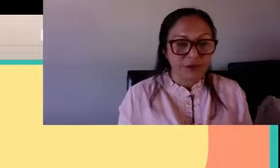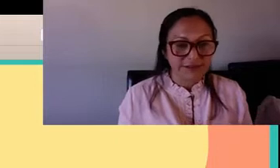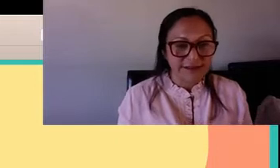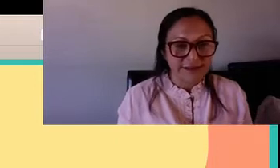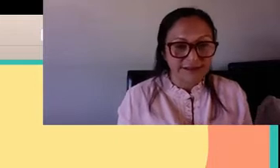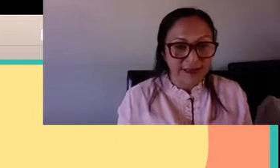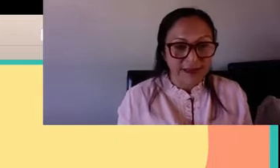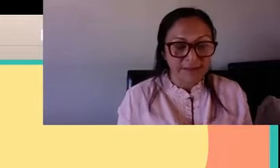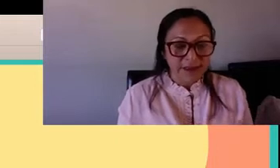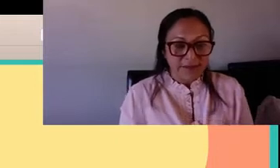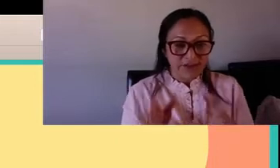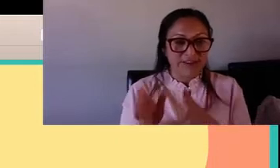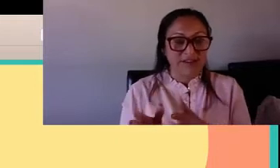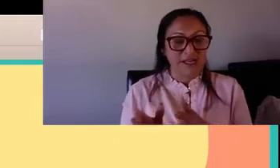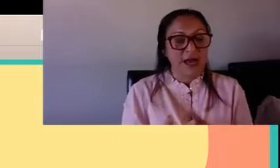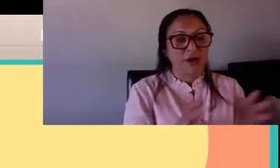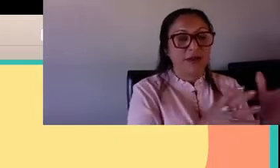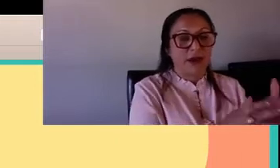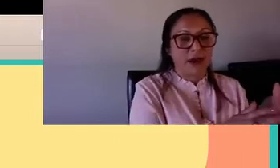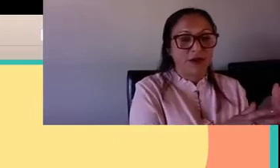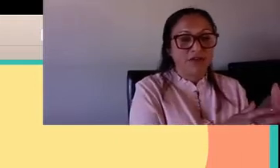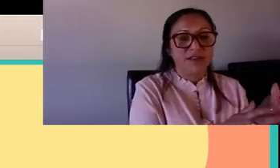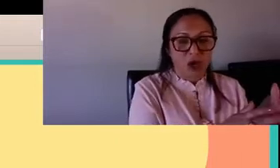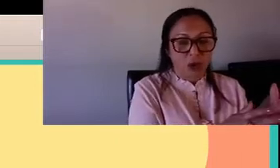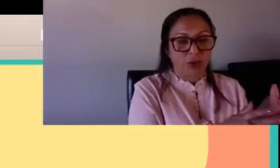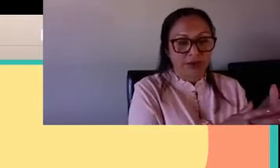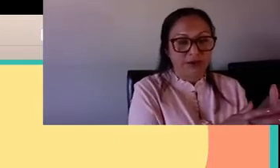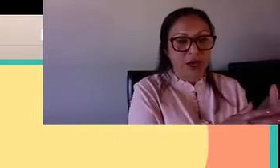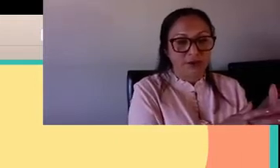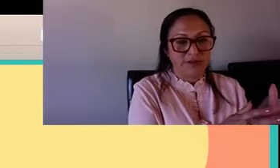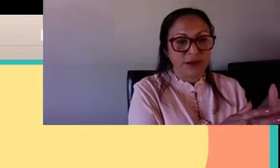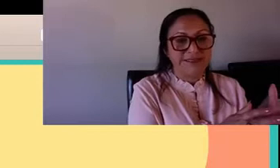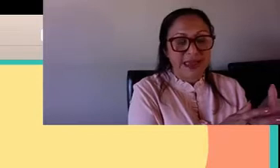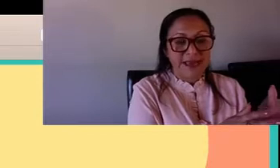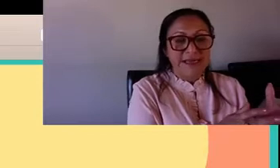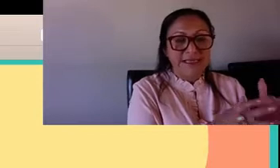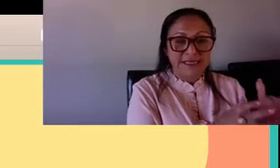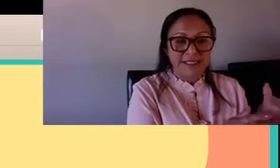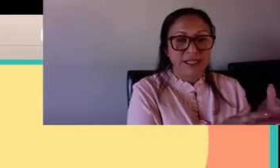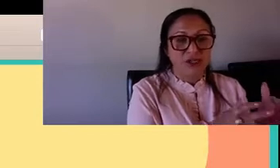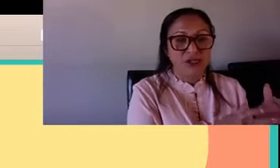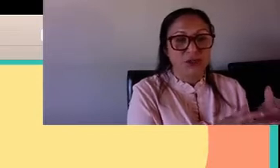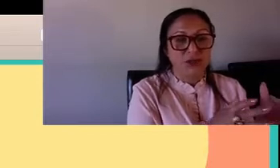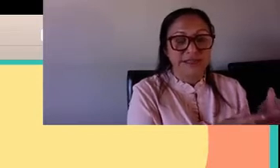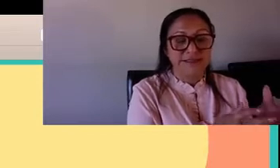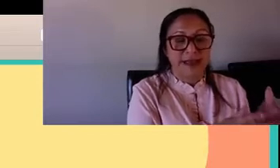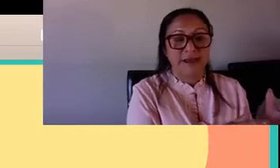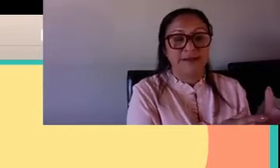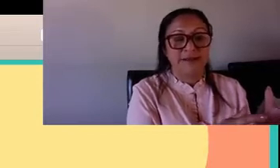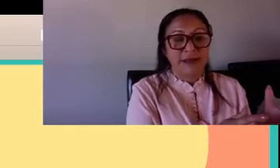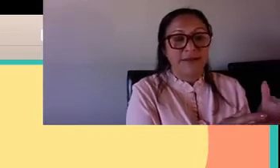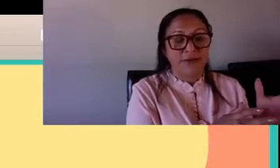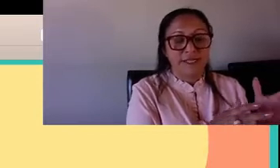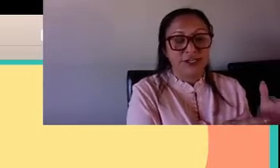2 or 3 signs at a time. The younger they are, the slower we're going to go. So I would say stick to your 2 and 3